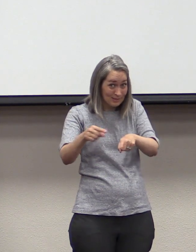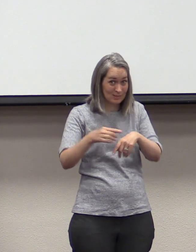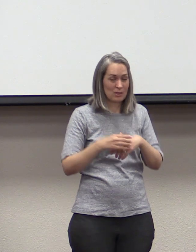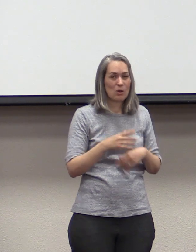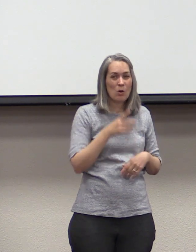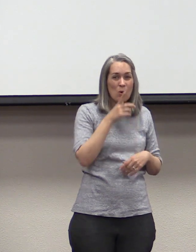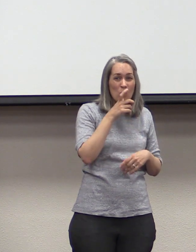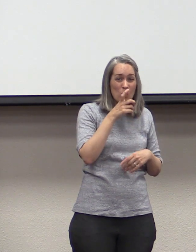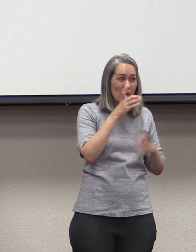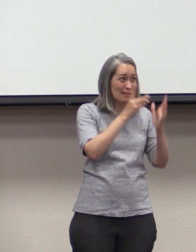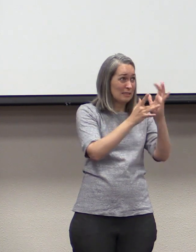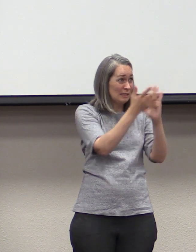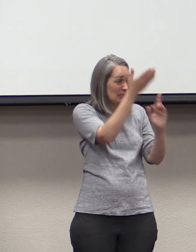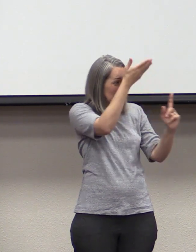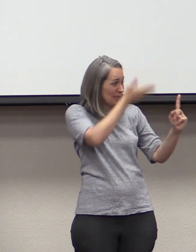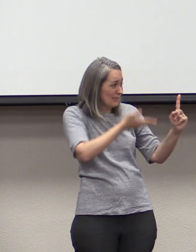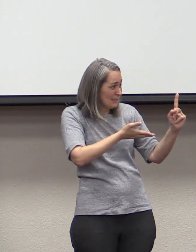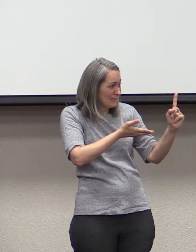Who is Jesus?